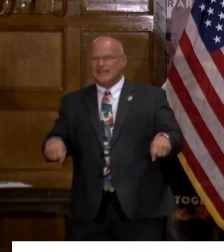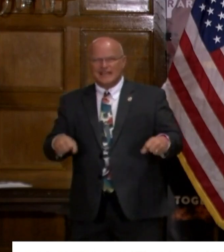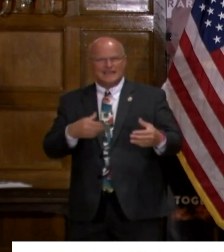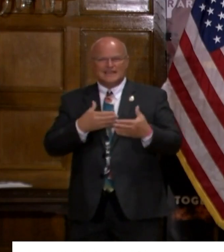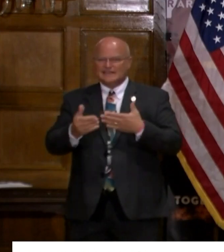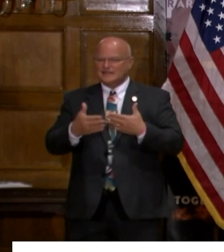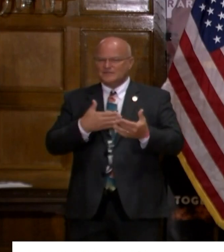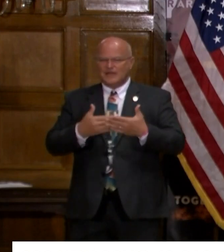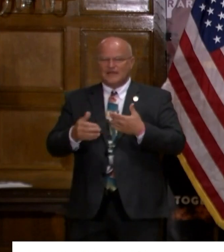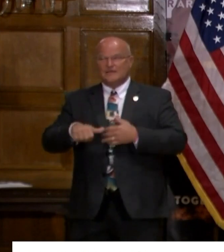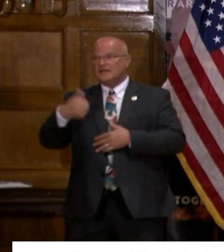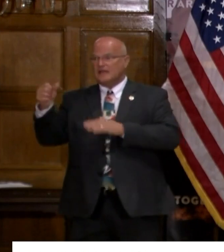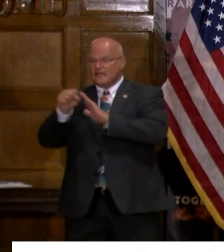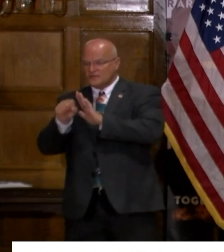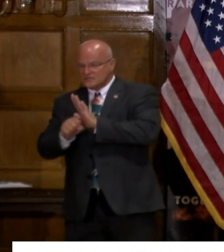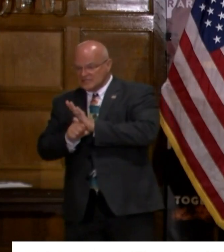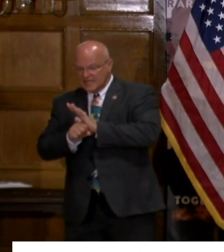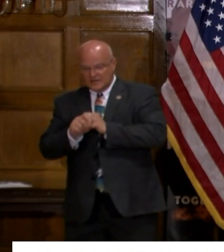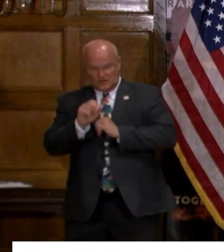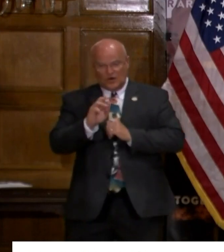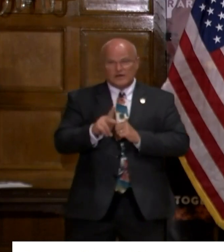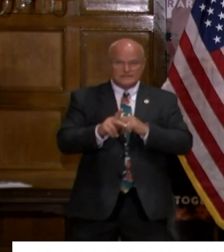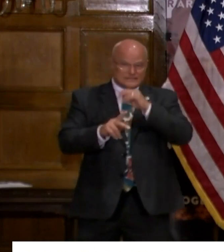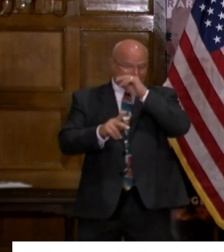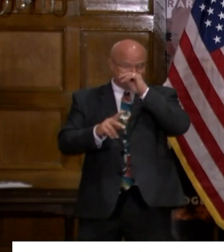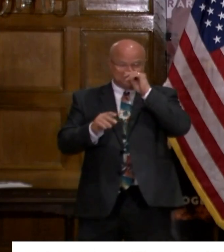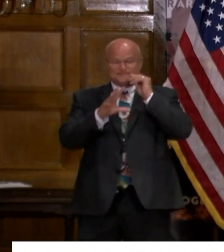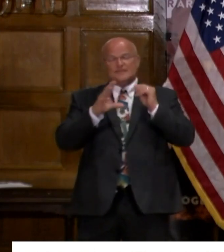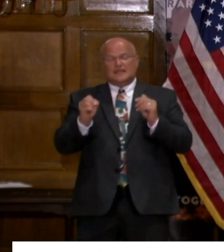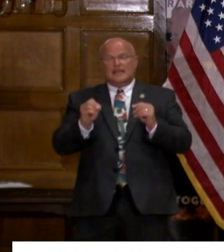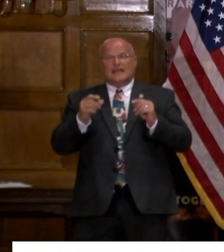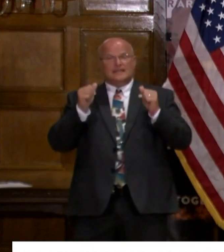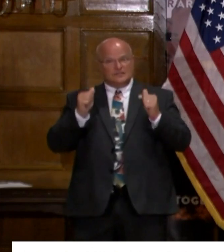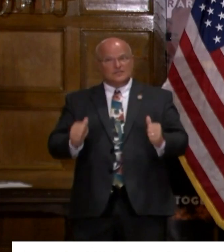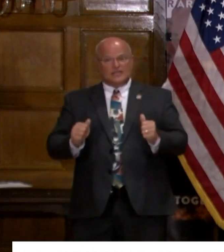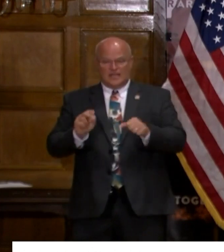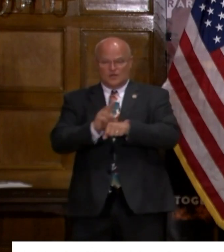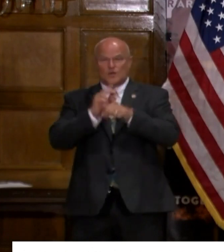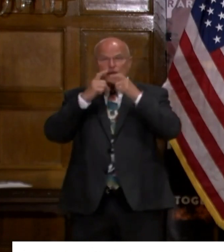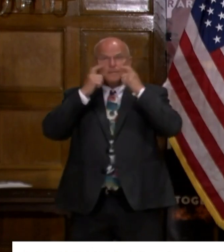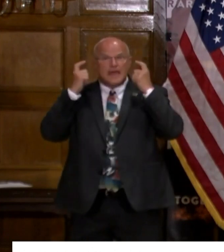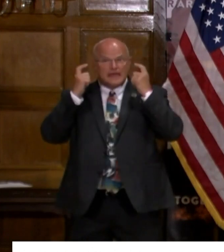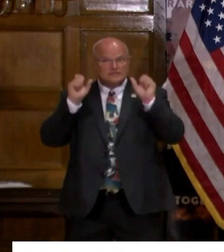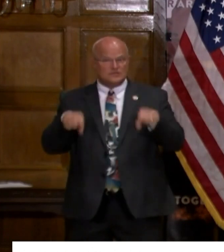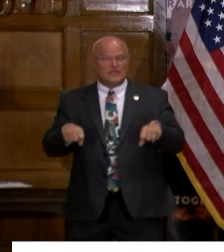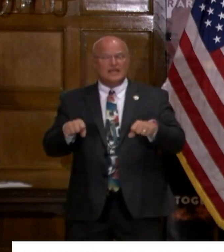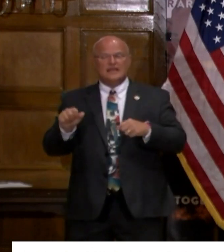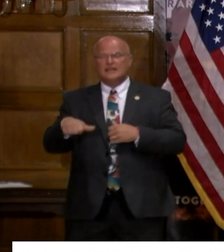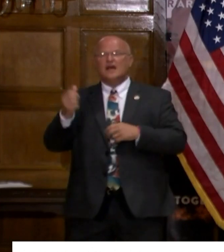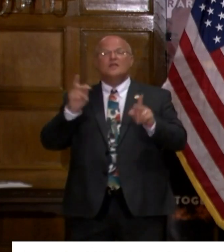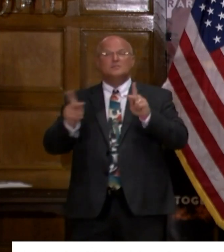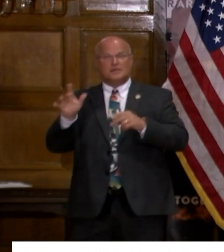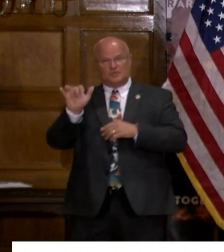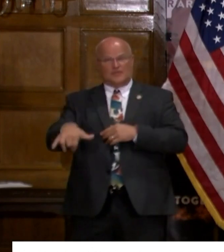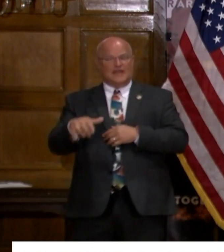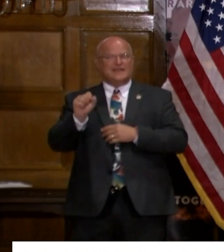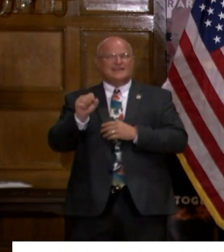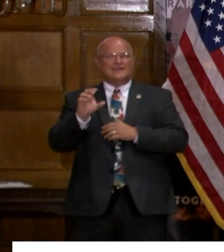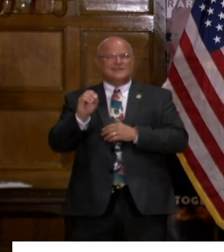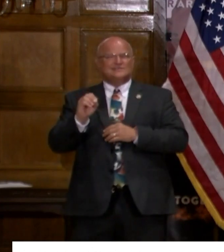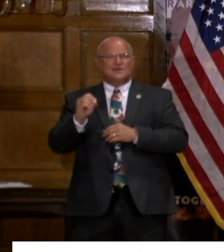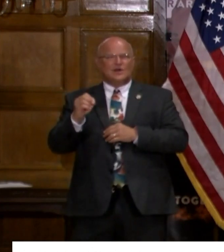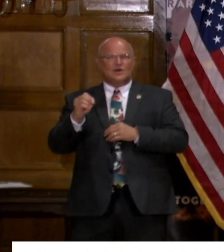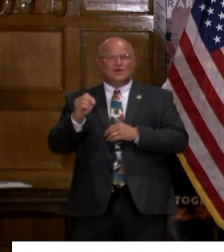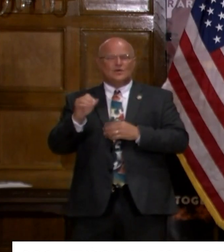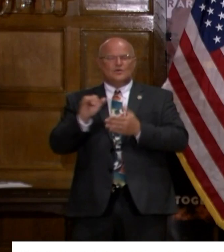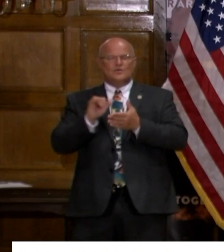whether you're in another state or in Arkansas, and you can wear a mask, and others are doing that. So